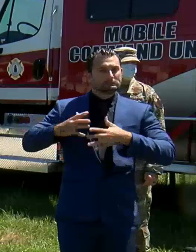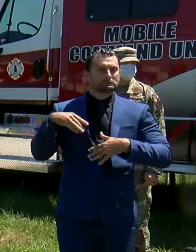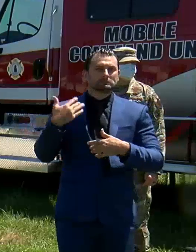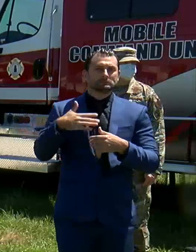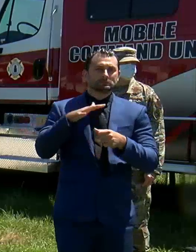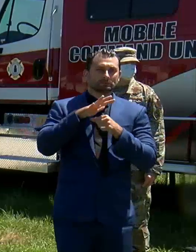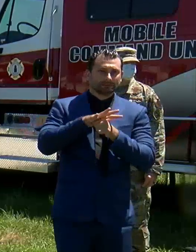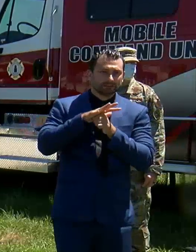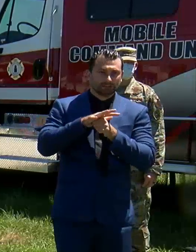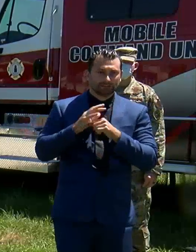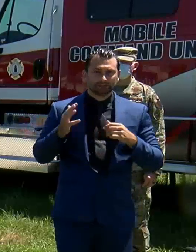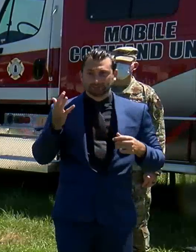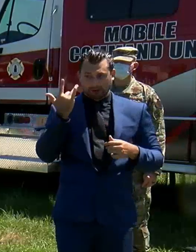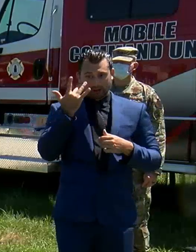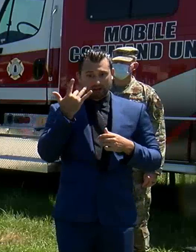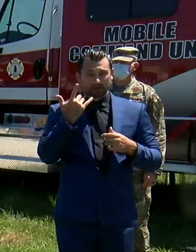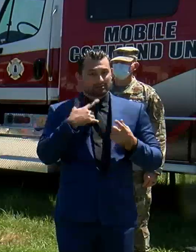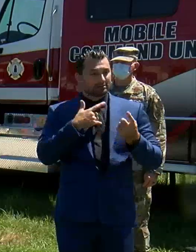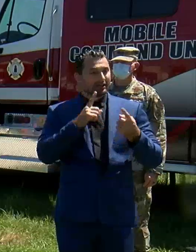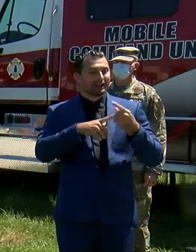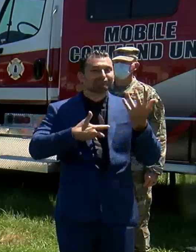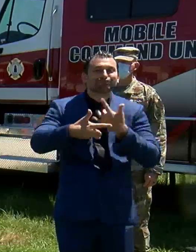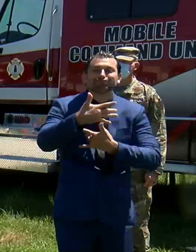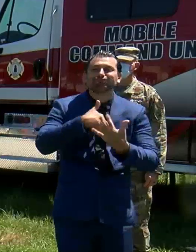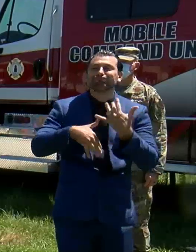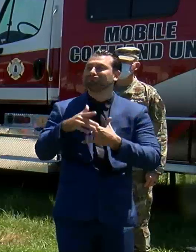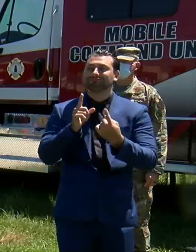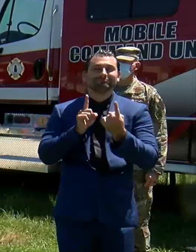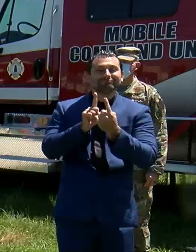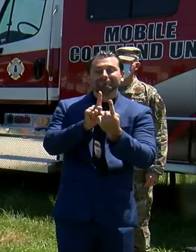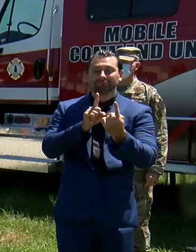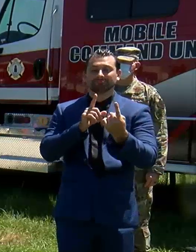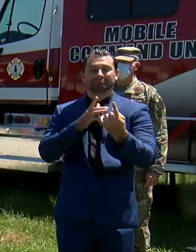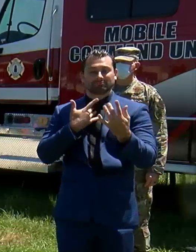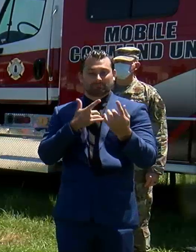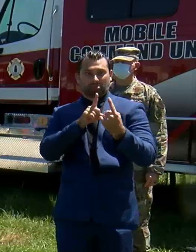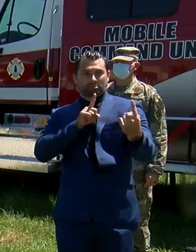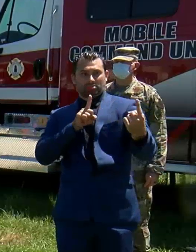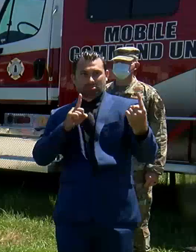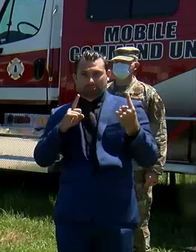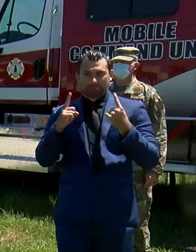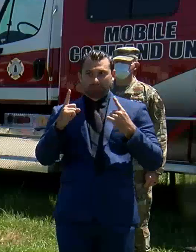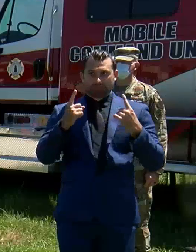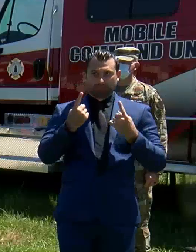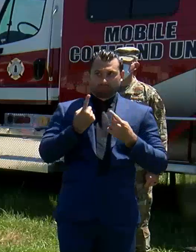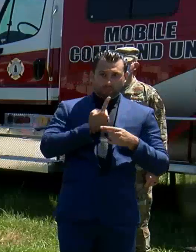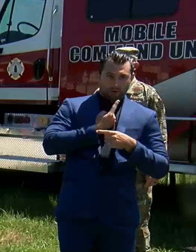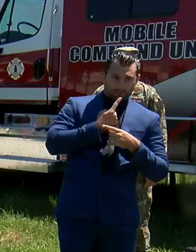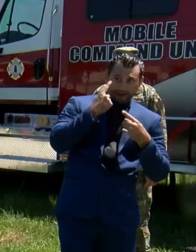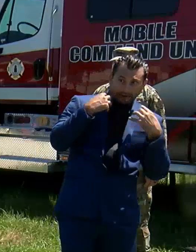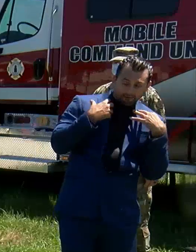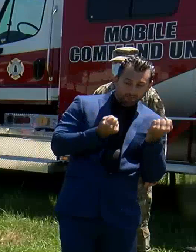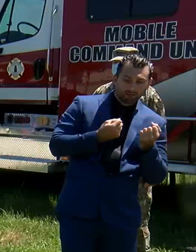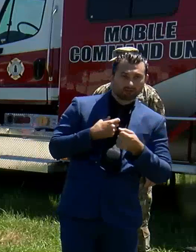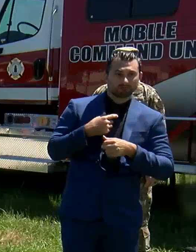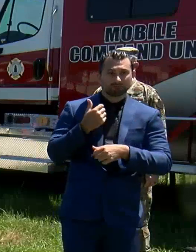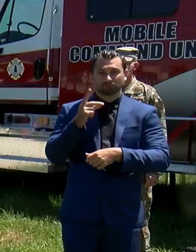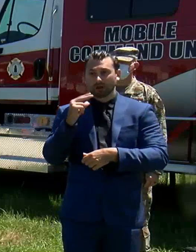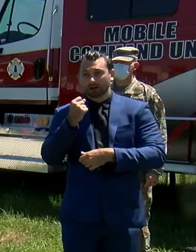topic that my wife, our First Lady, has been very involved with, and she's following it closely, even as we have